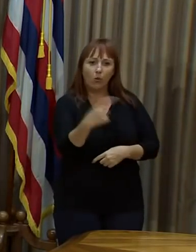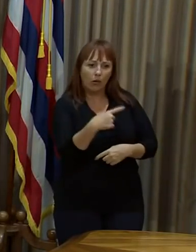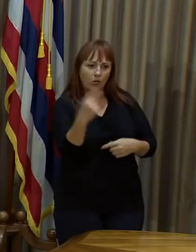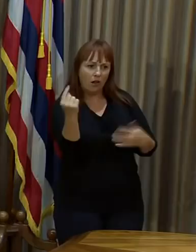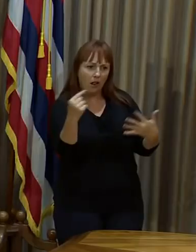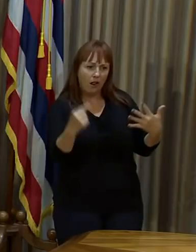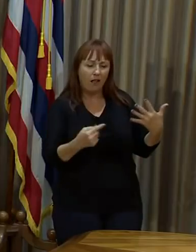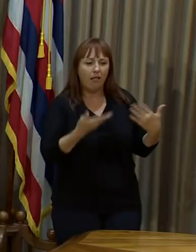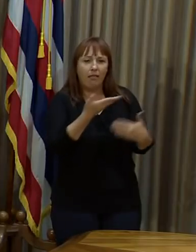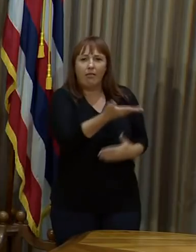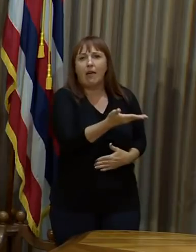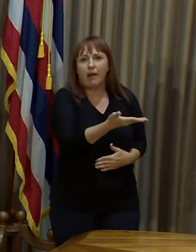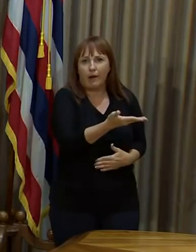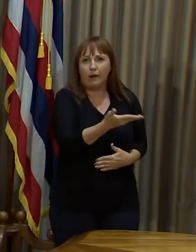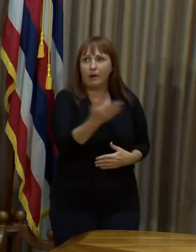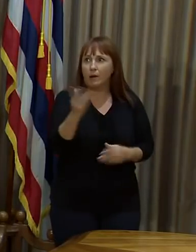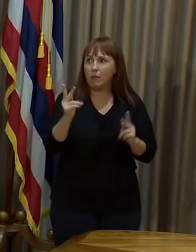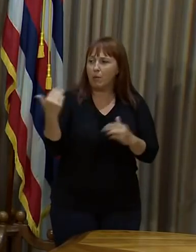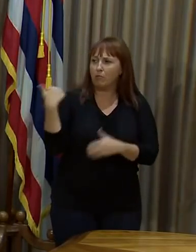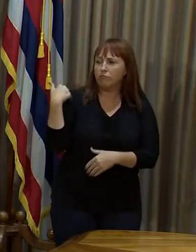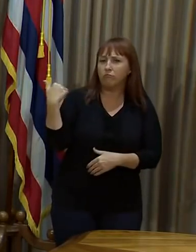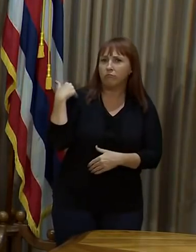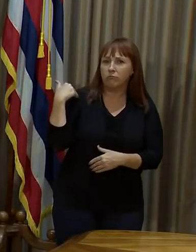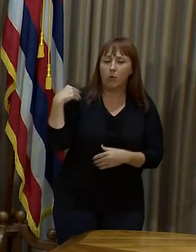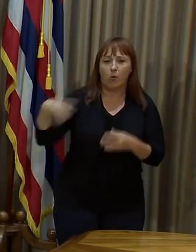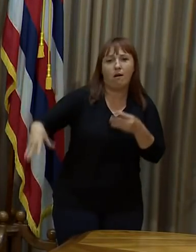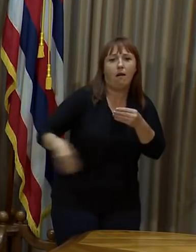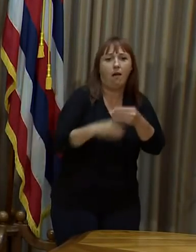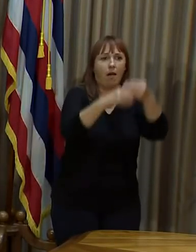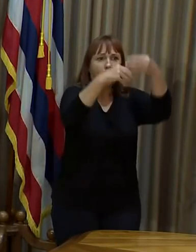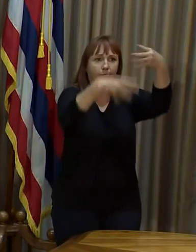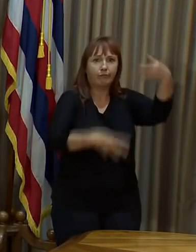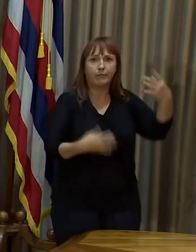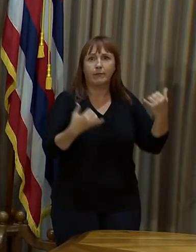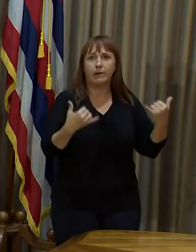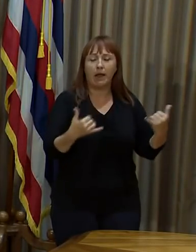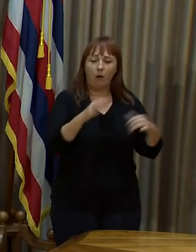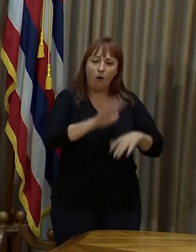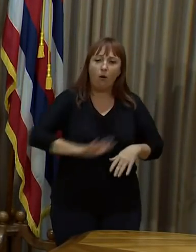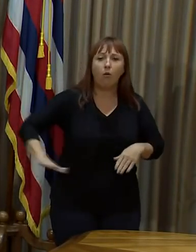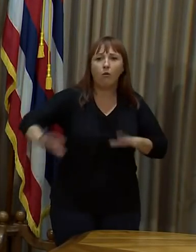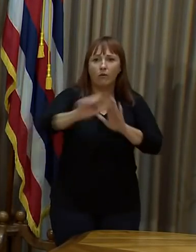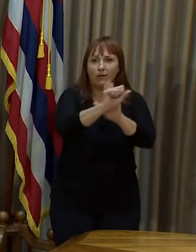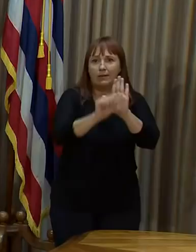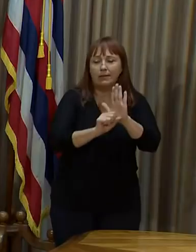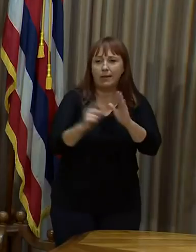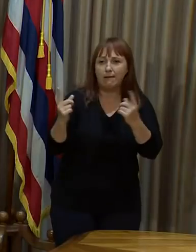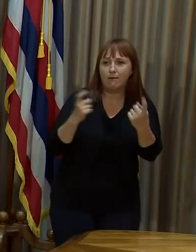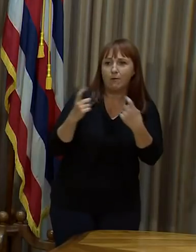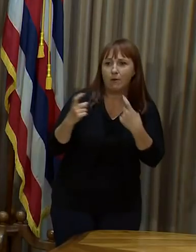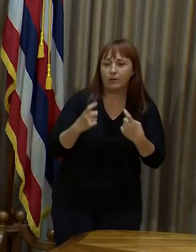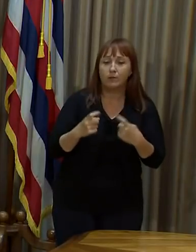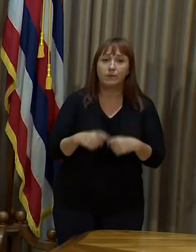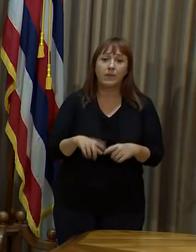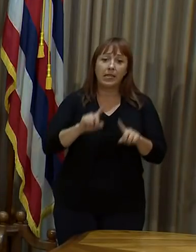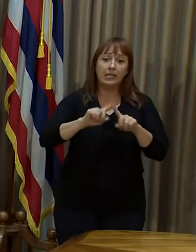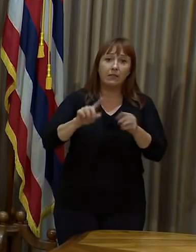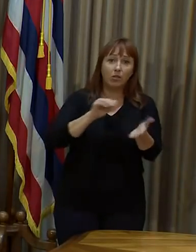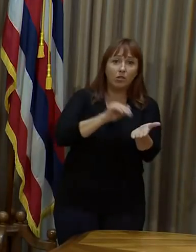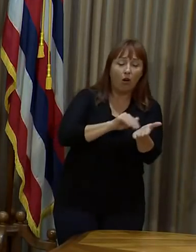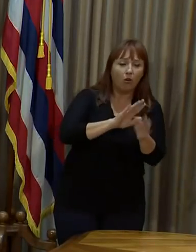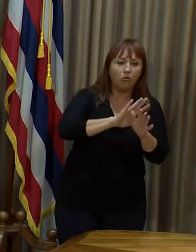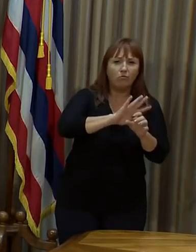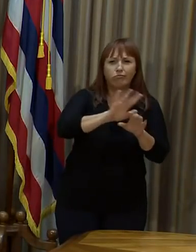to the questions that we've been having from individuals across the state. We've been working with all the primary care